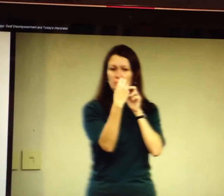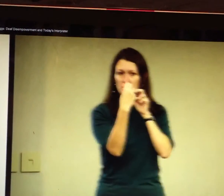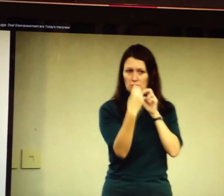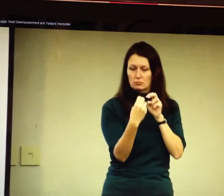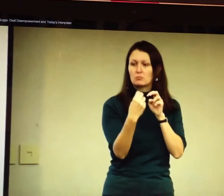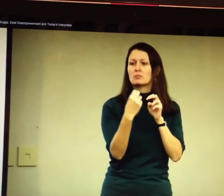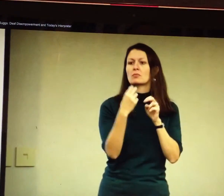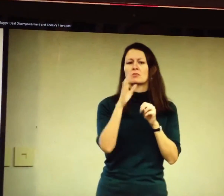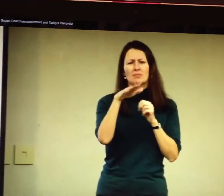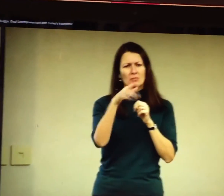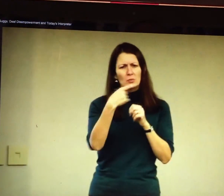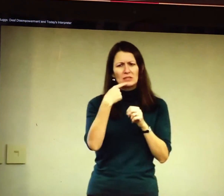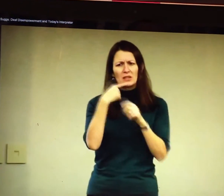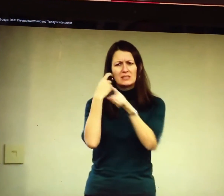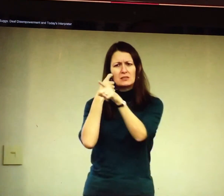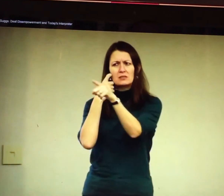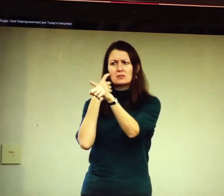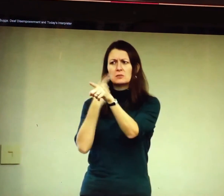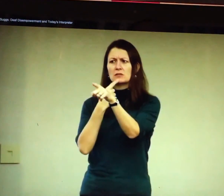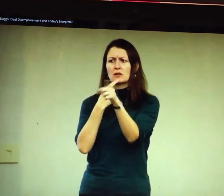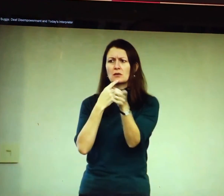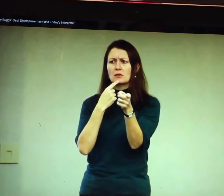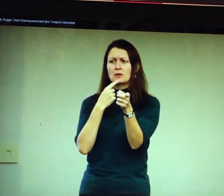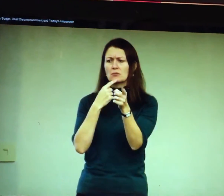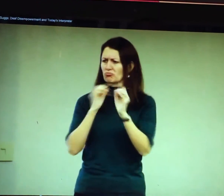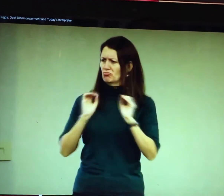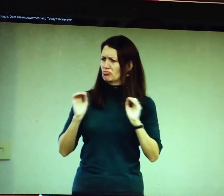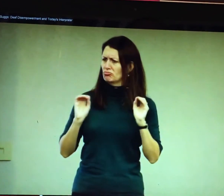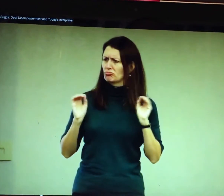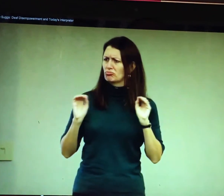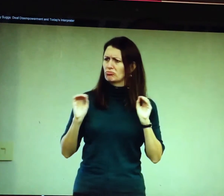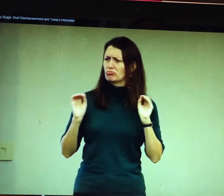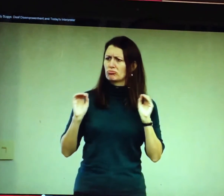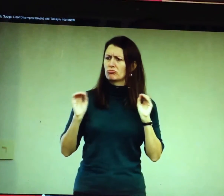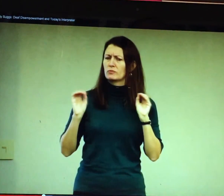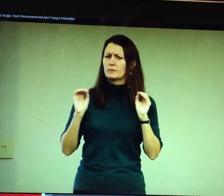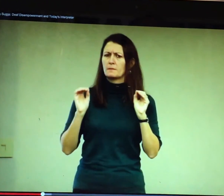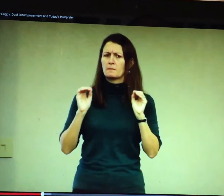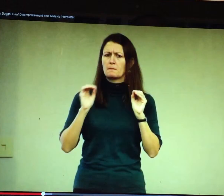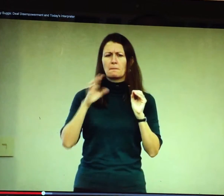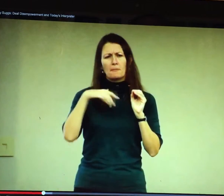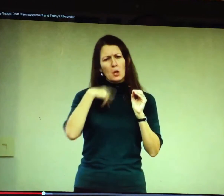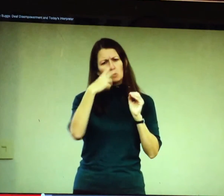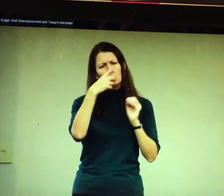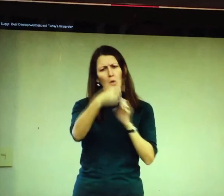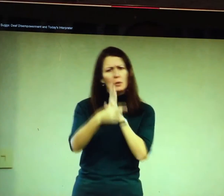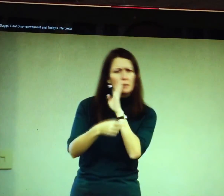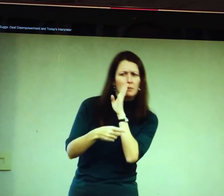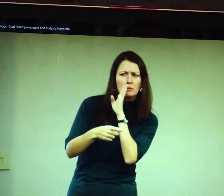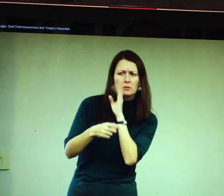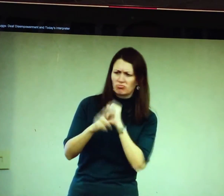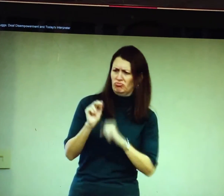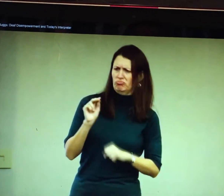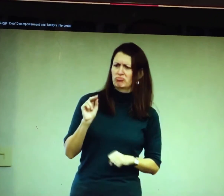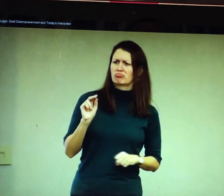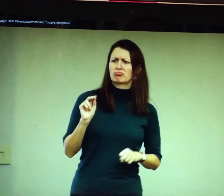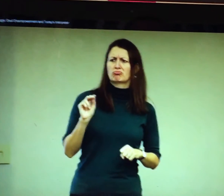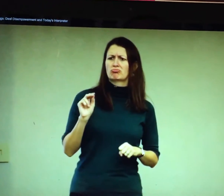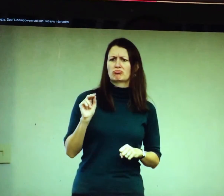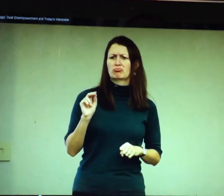the interpreter had come back and sat down and I said, what did you just say to the secretary? And she said, oh, nothing. And I said, no, I saw